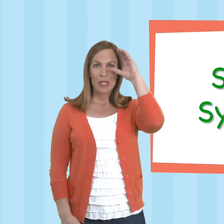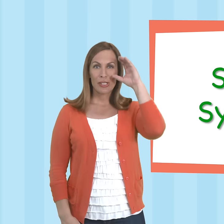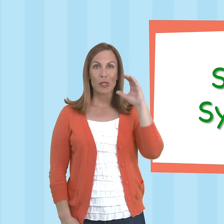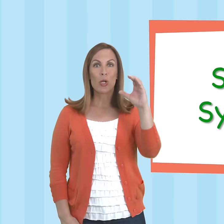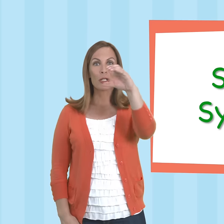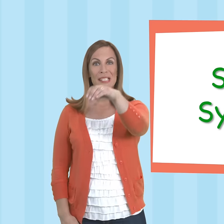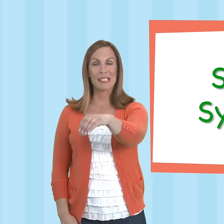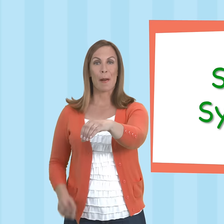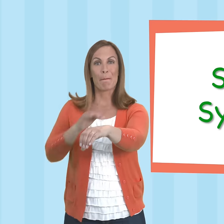Solar system.